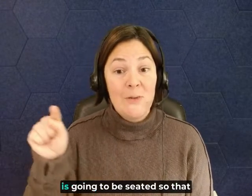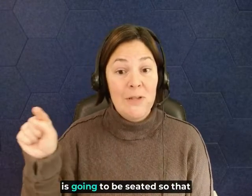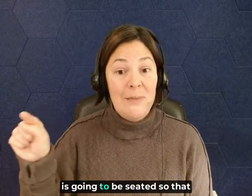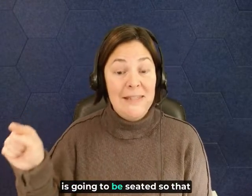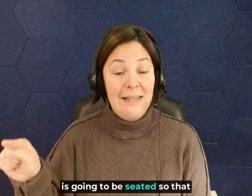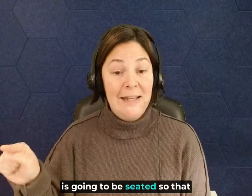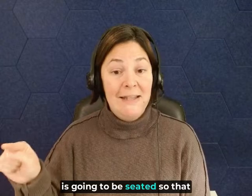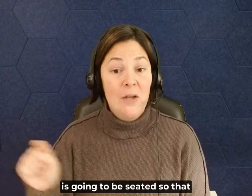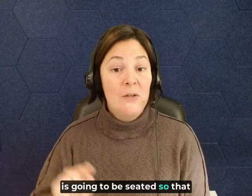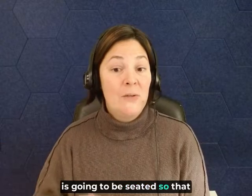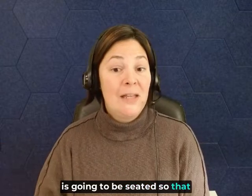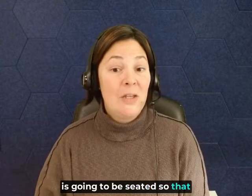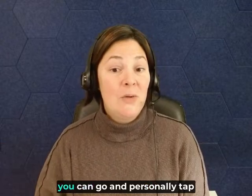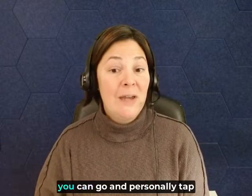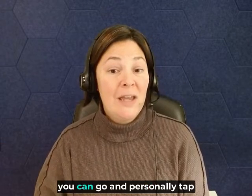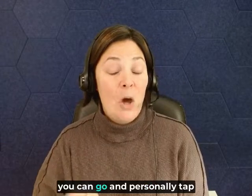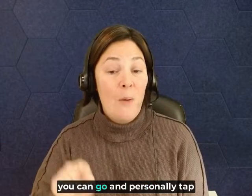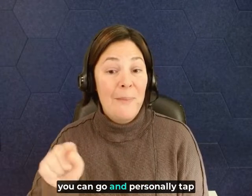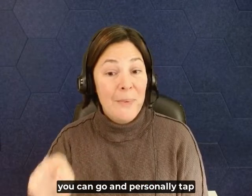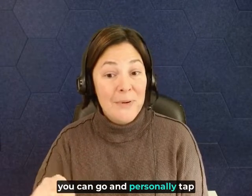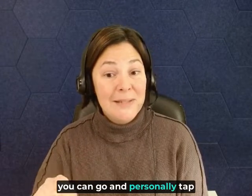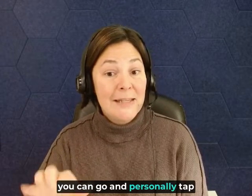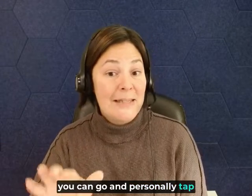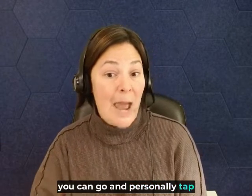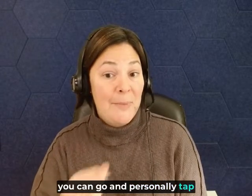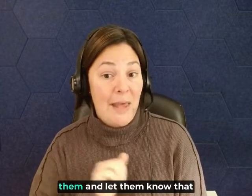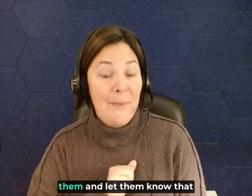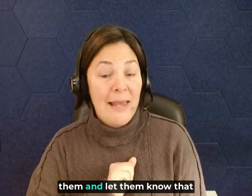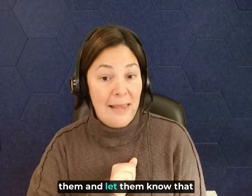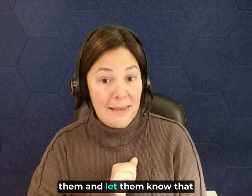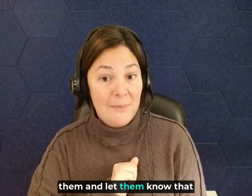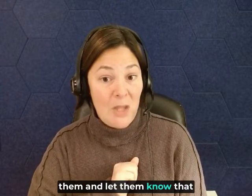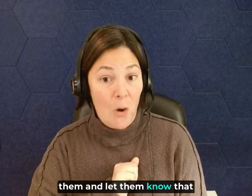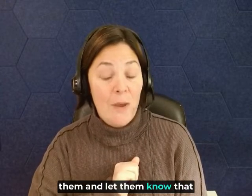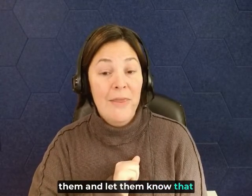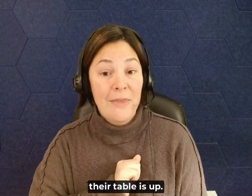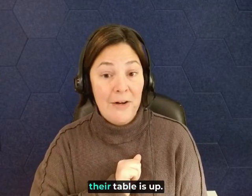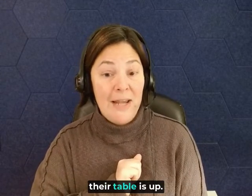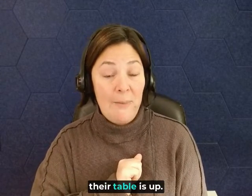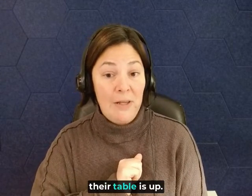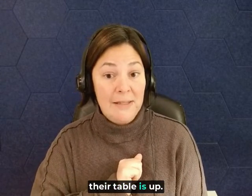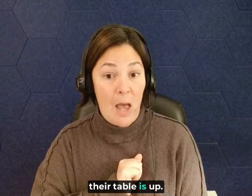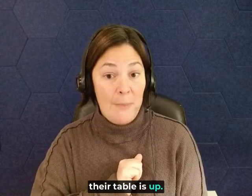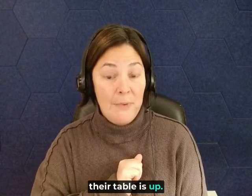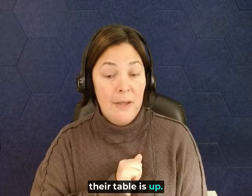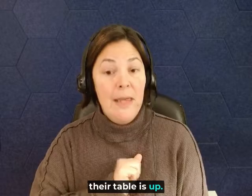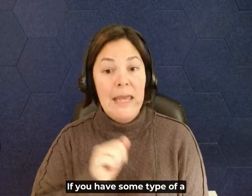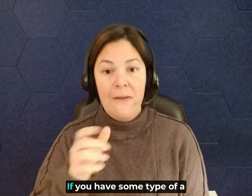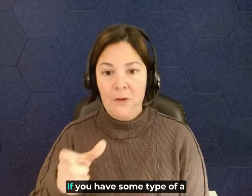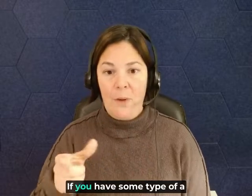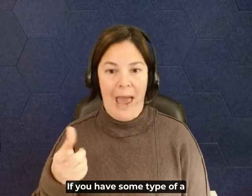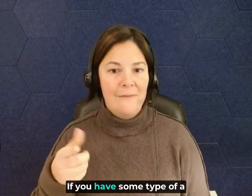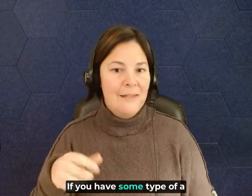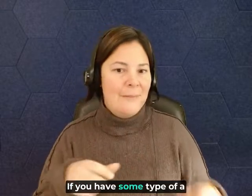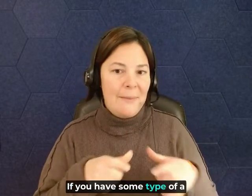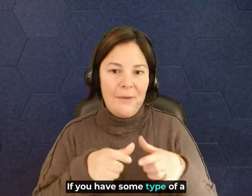to be seated so that you can go and personally tap them and let them know that their table is up. If you have some type of